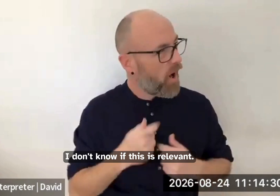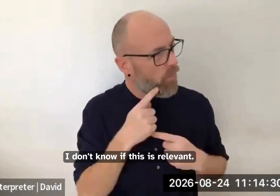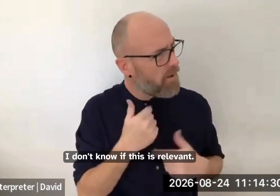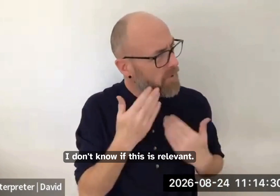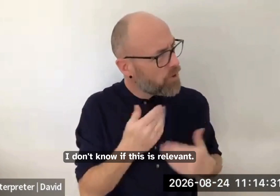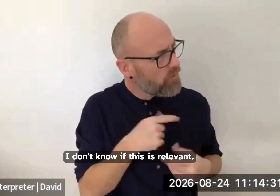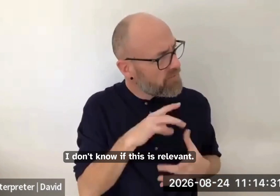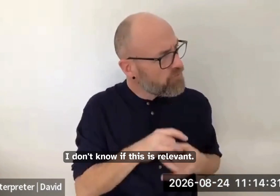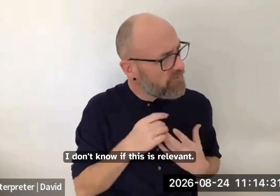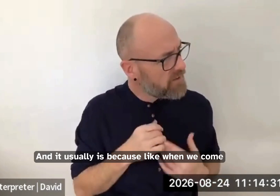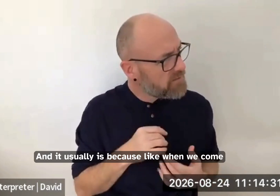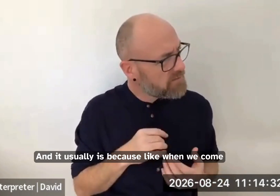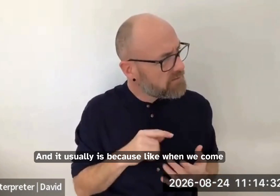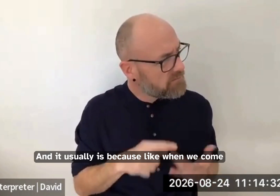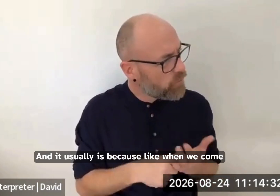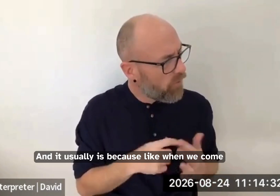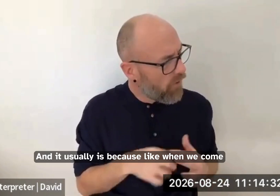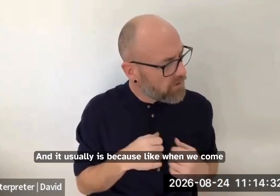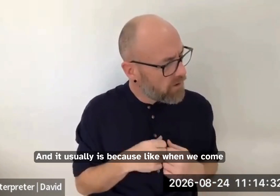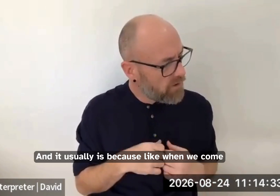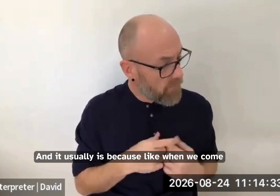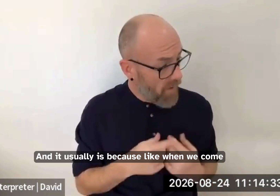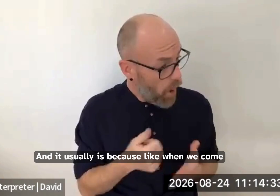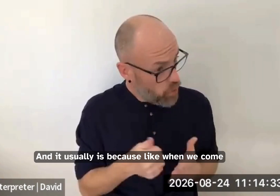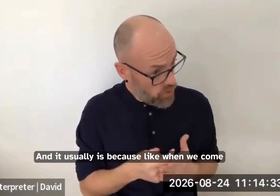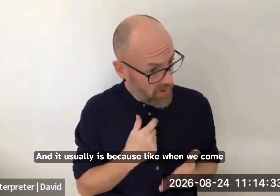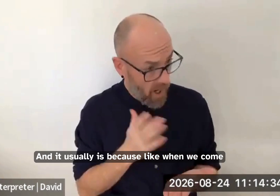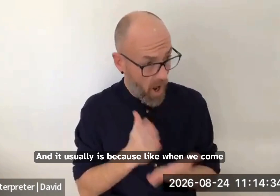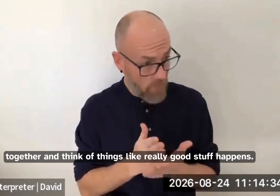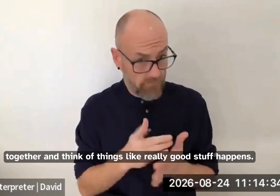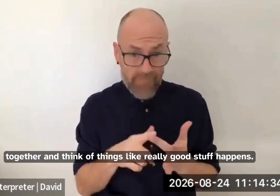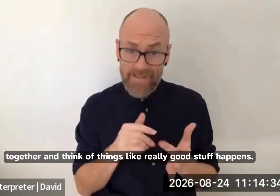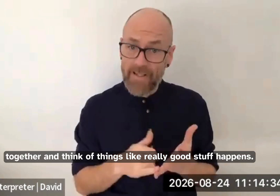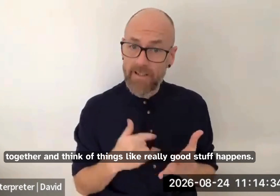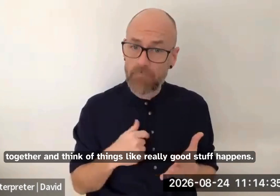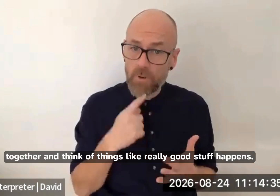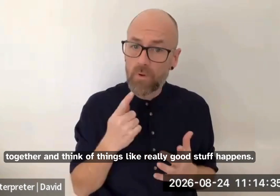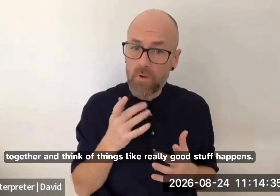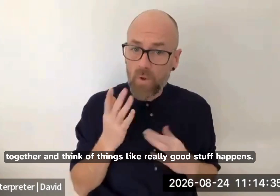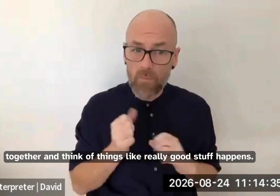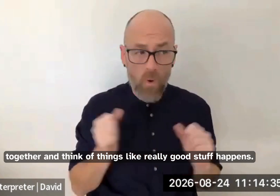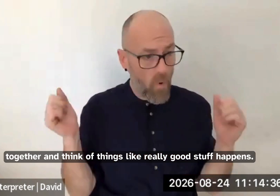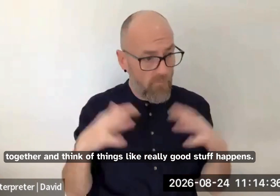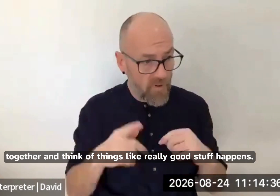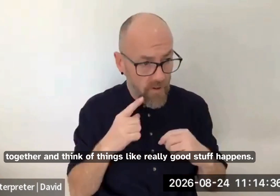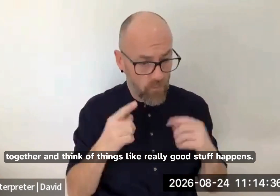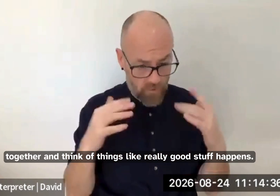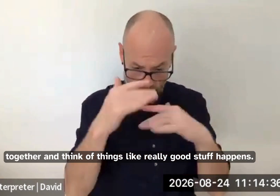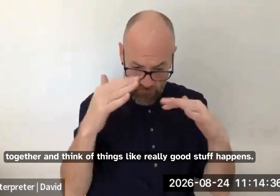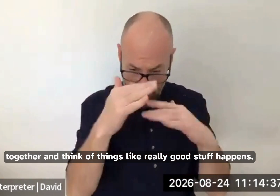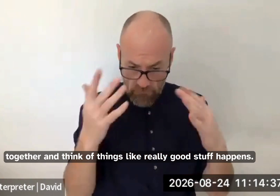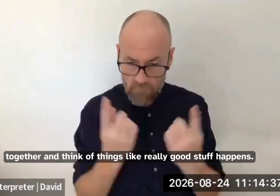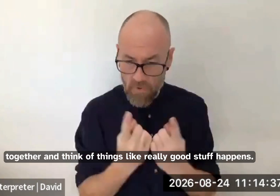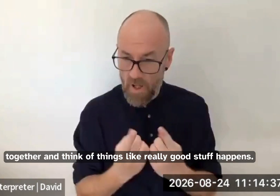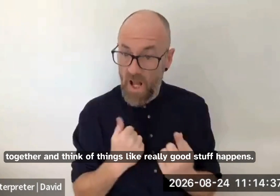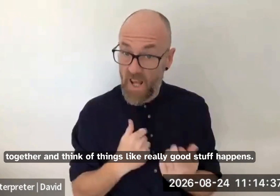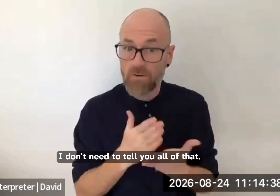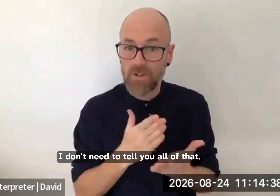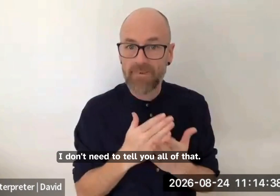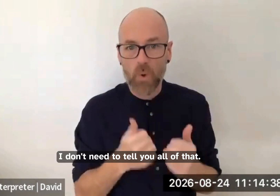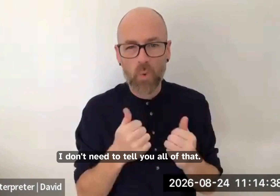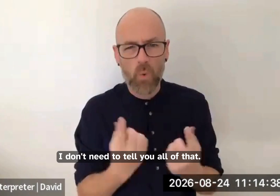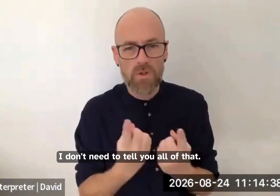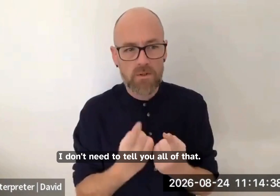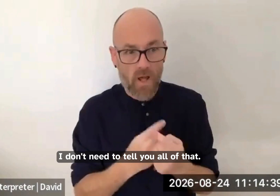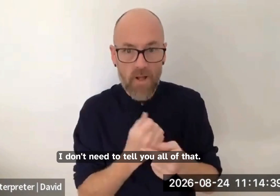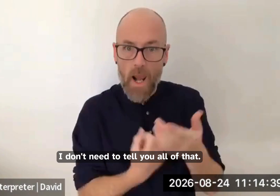relevant. And it usually is, because like when we come together and think of things, like really good stuff happens.